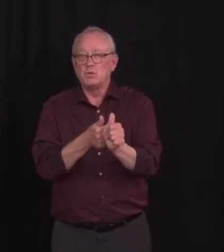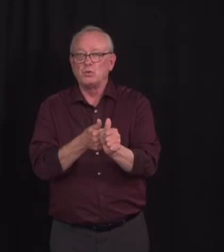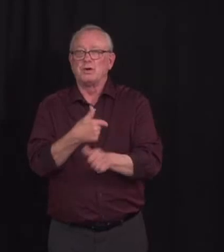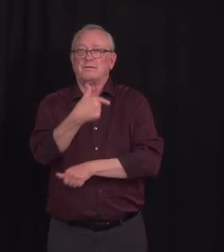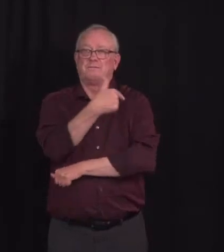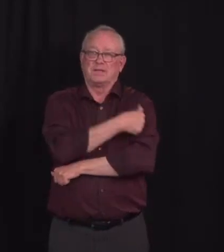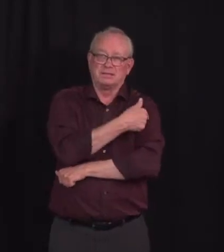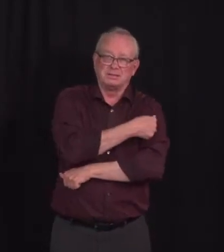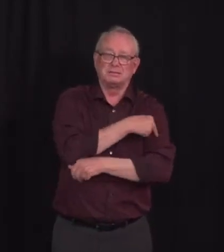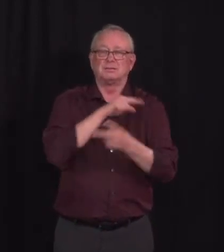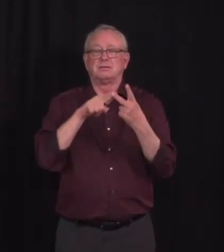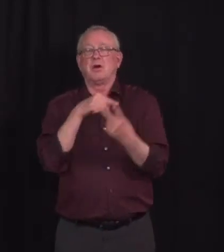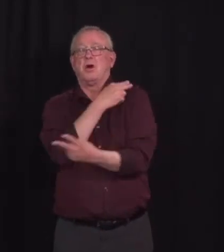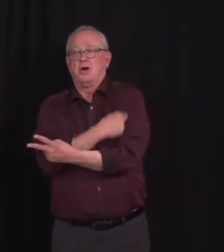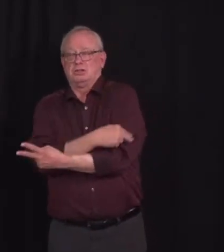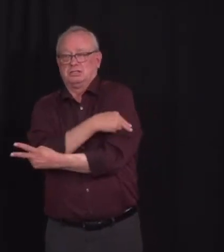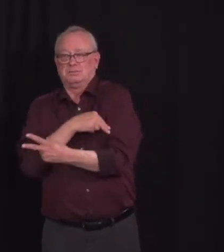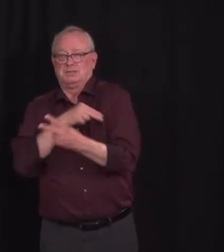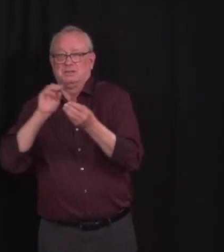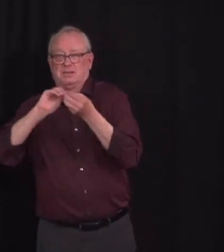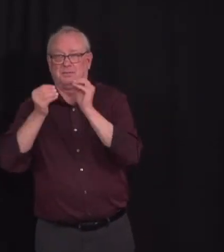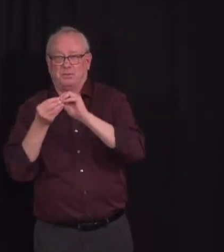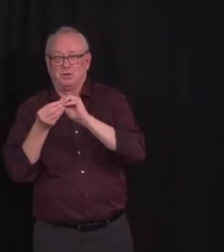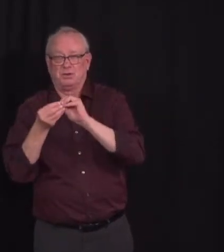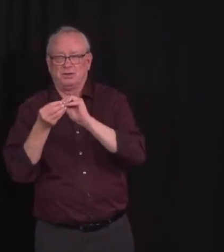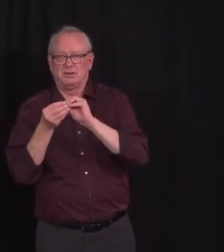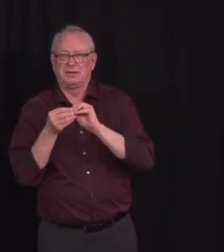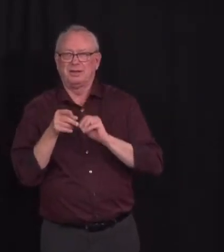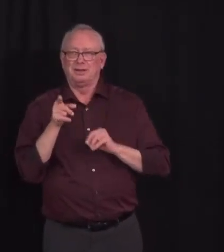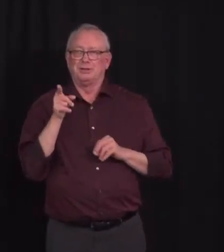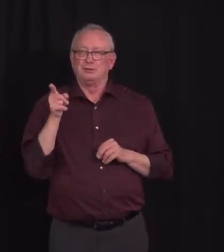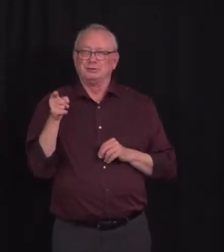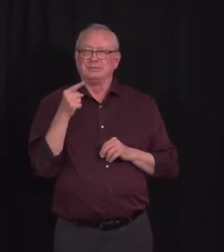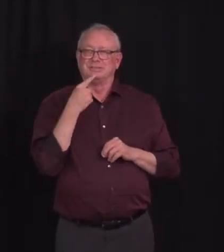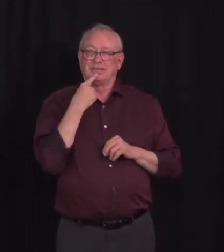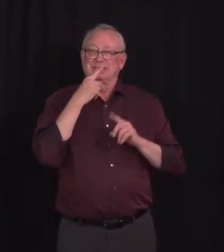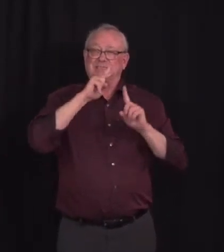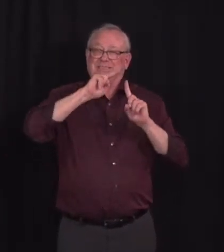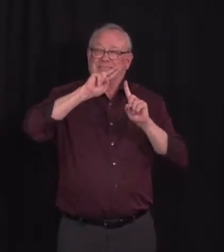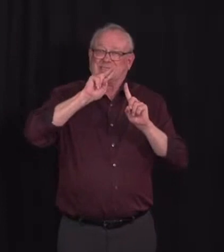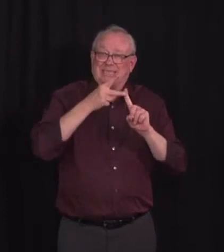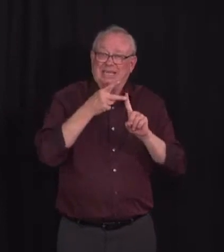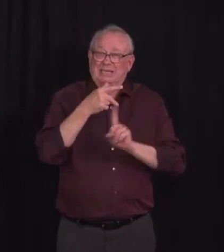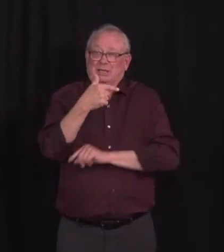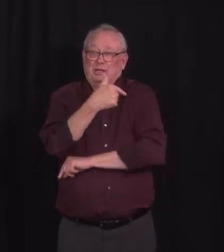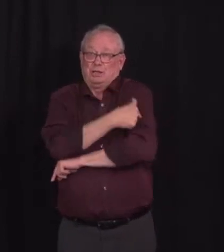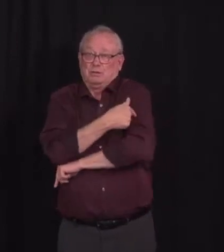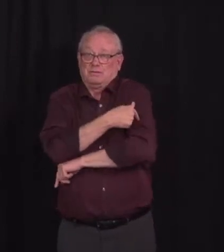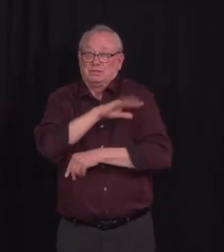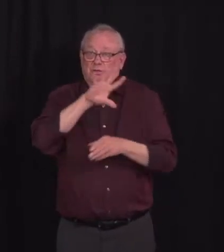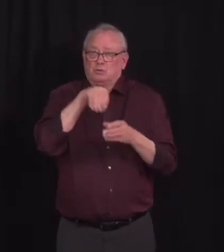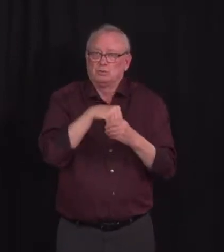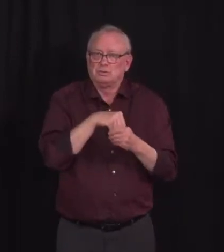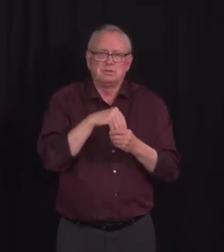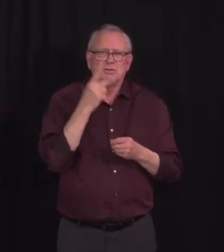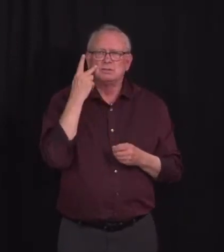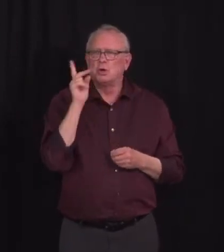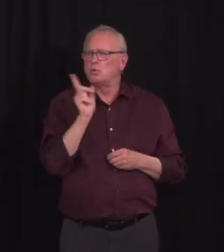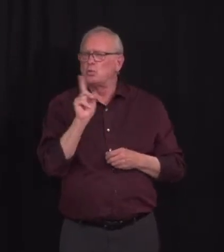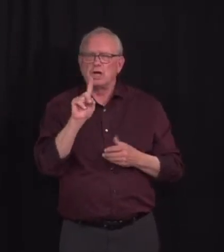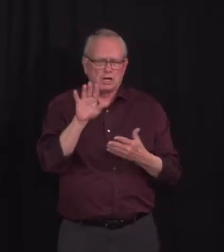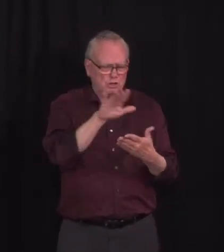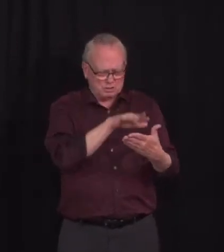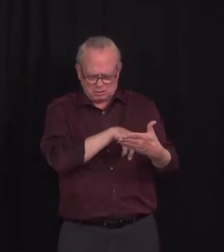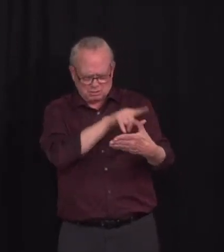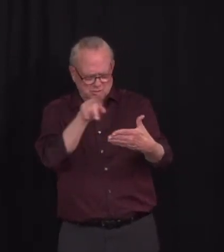leading indicators and second doses are embedded into the reopening plan, but they're not mentioned anywhere in the plan, and there are no thresholds for either of them in the